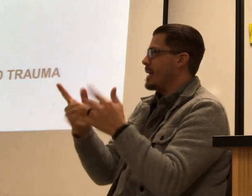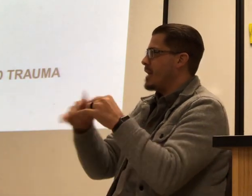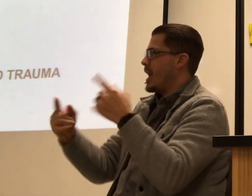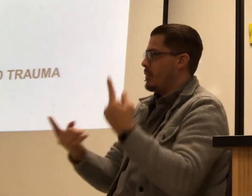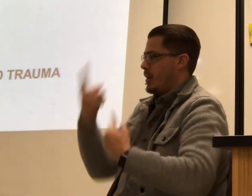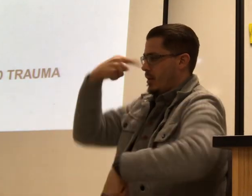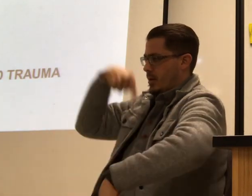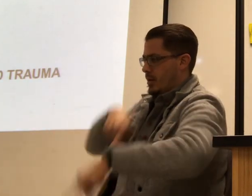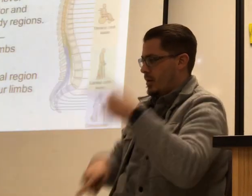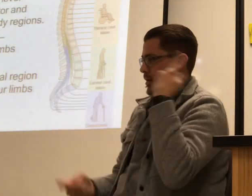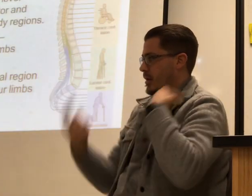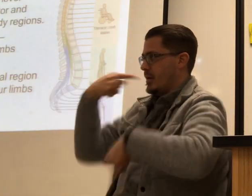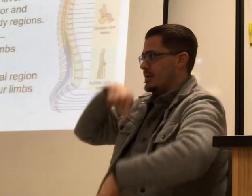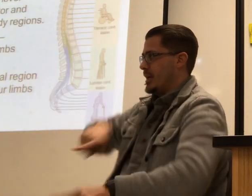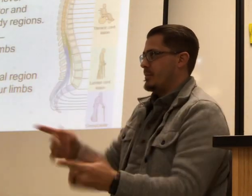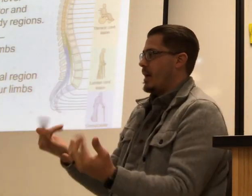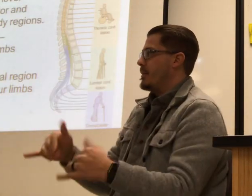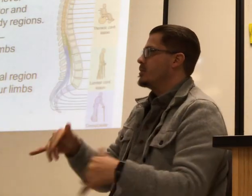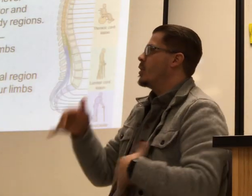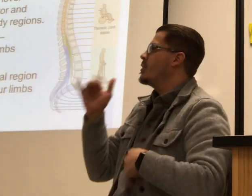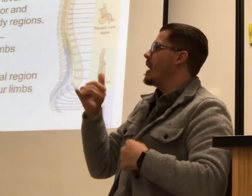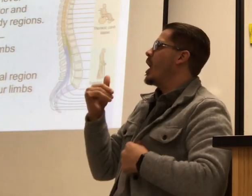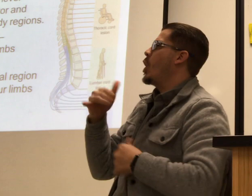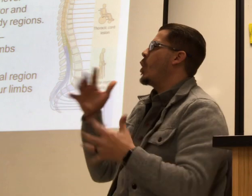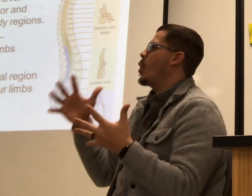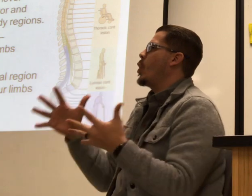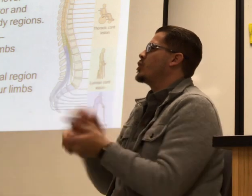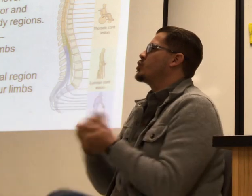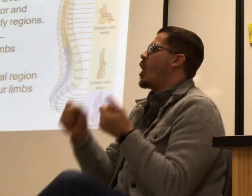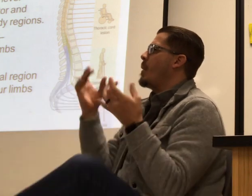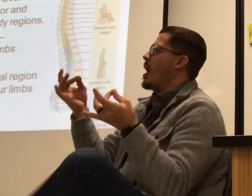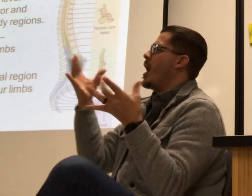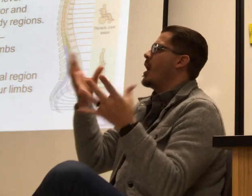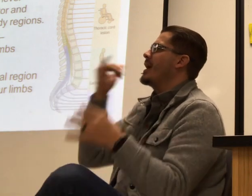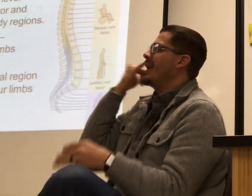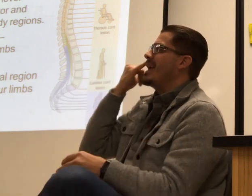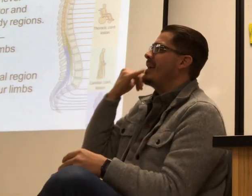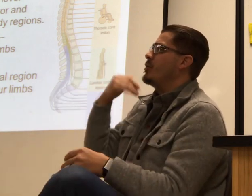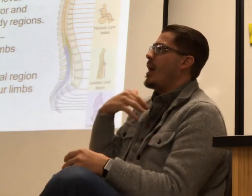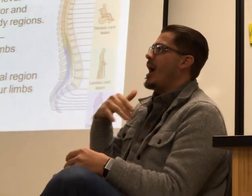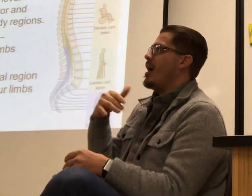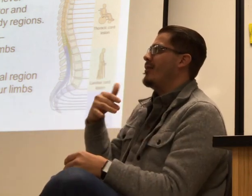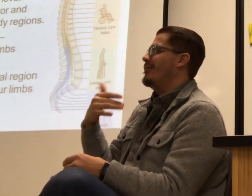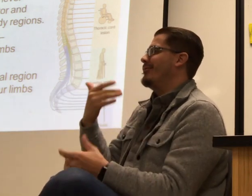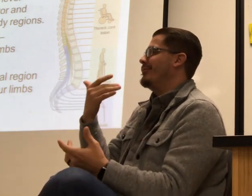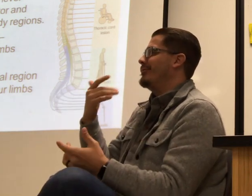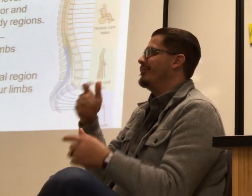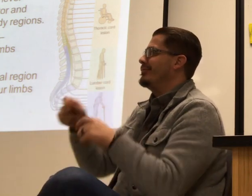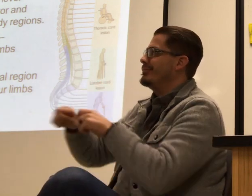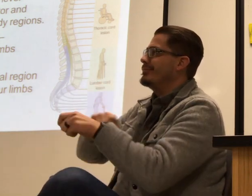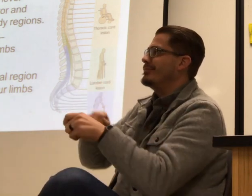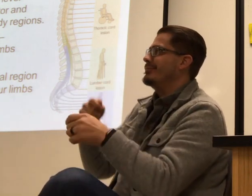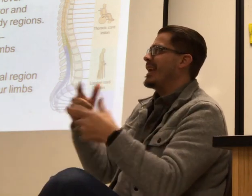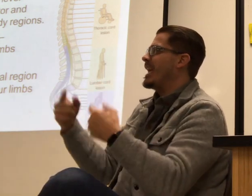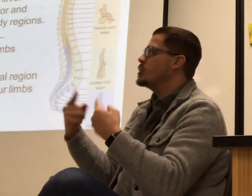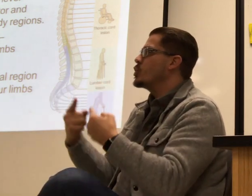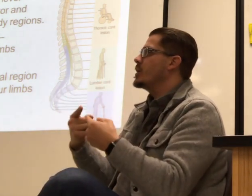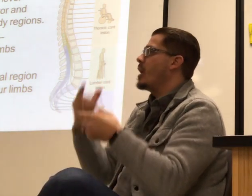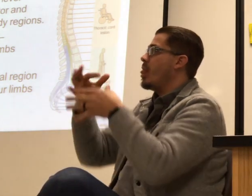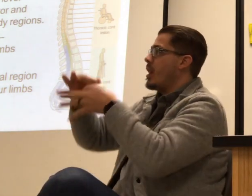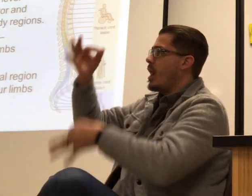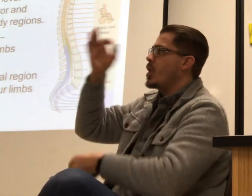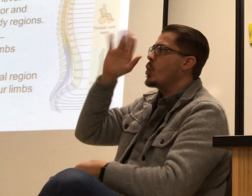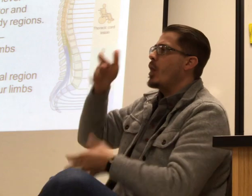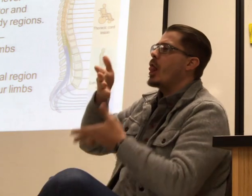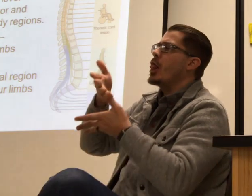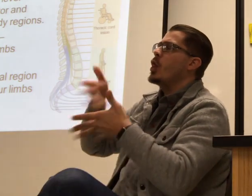These pathways are connected to the brain, but if you transect or have a lesion along the way, in any part of the spinal cord, you lose